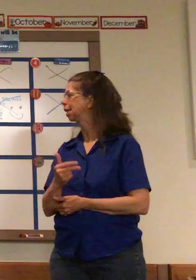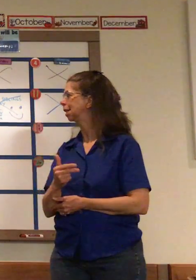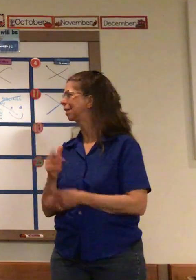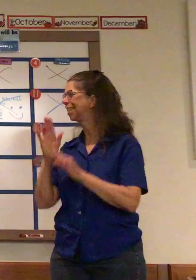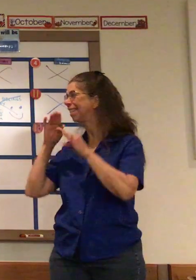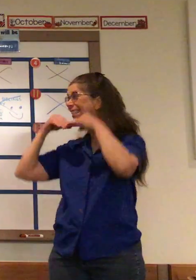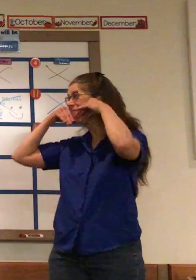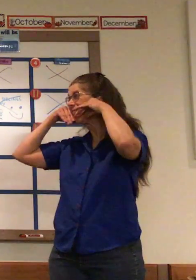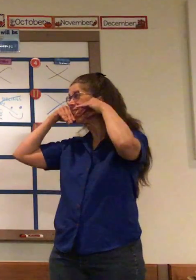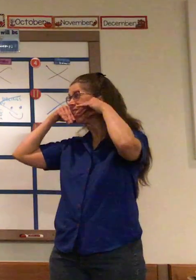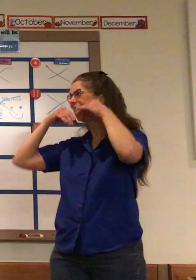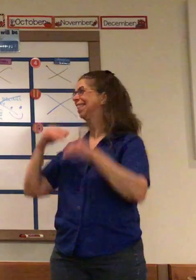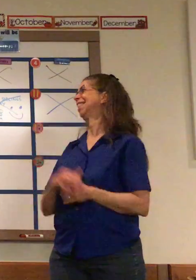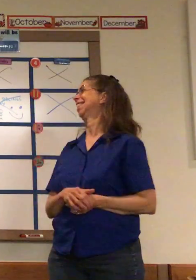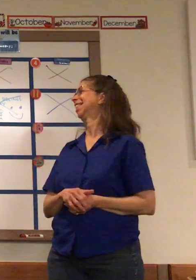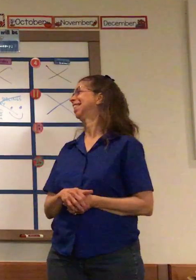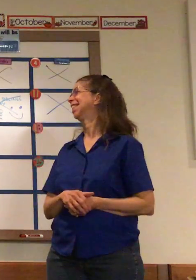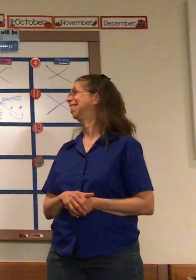smiley there.